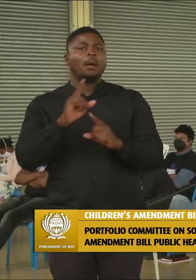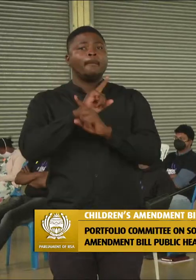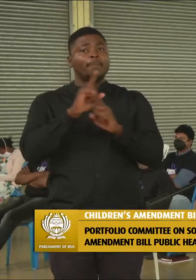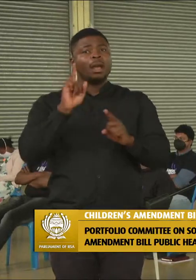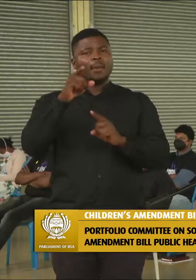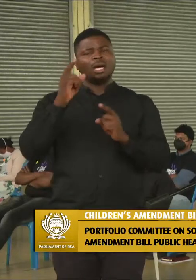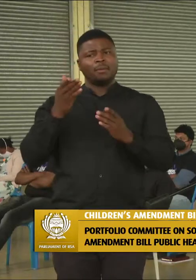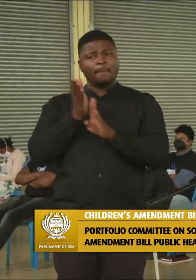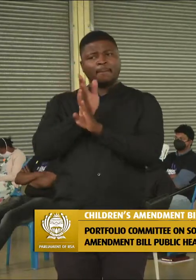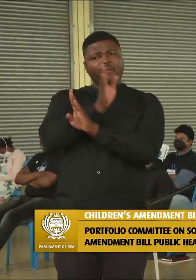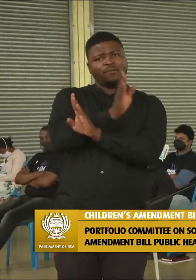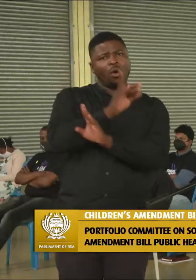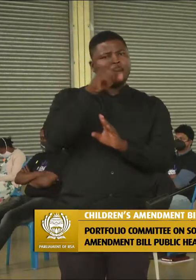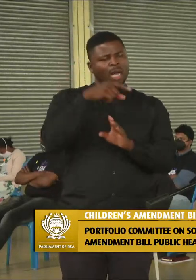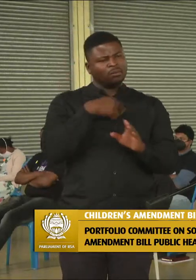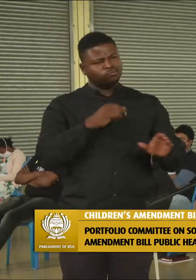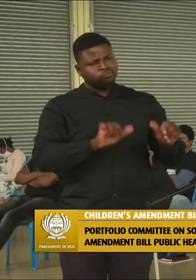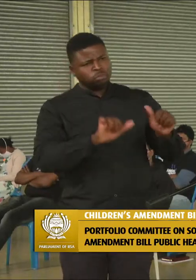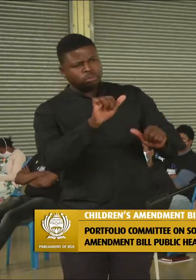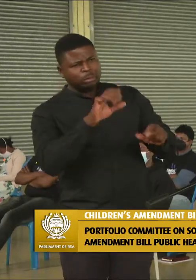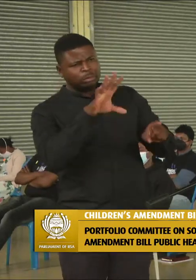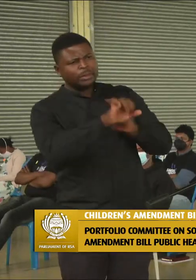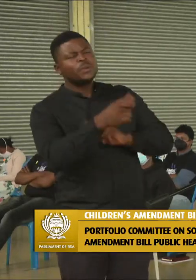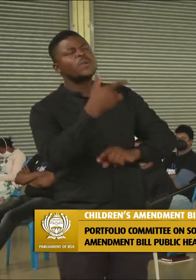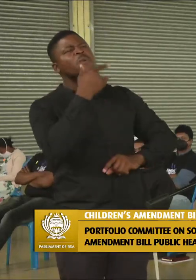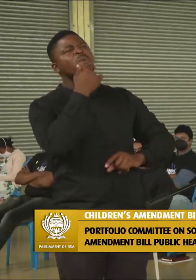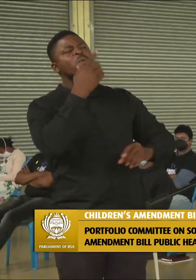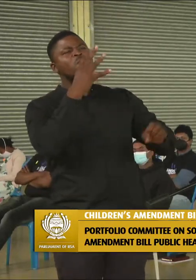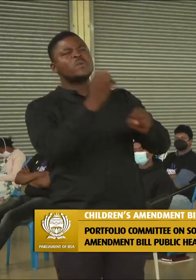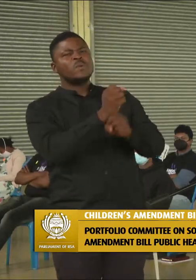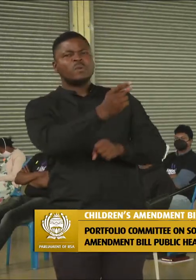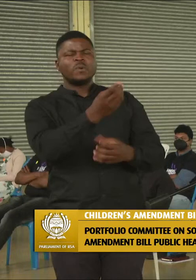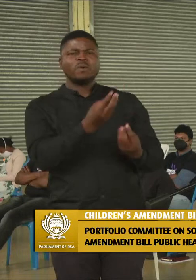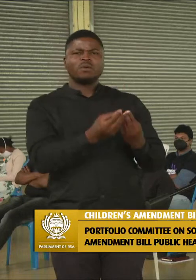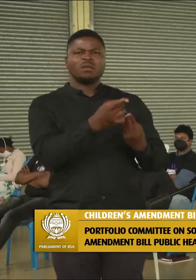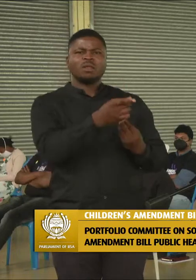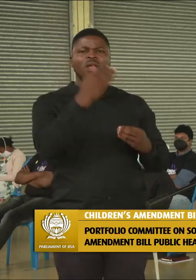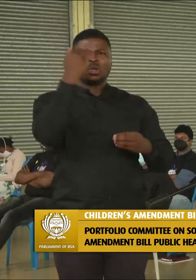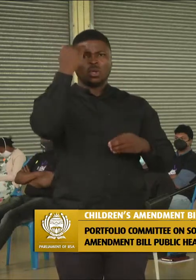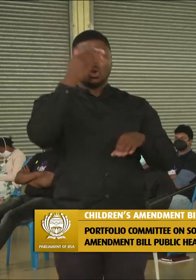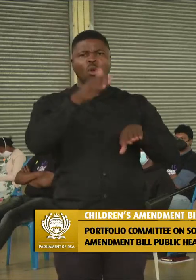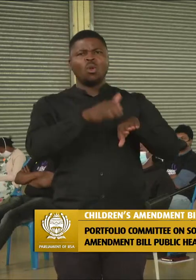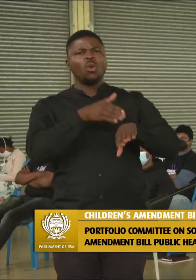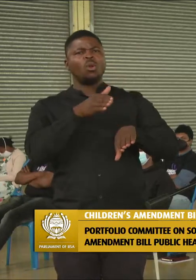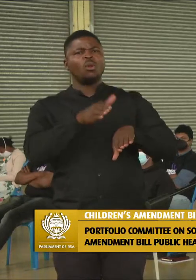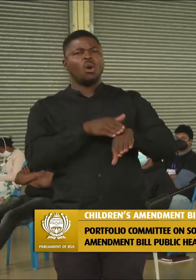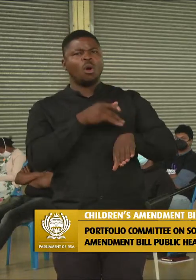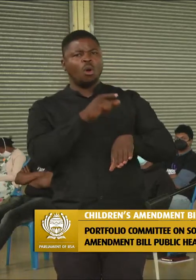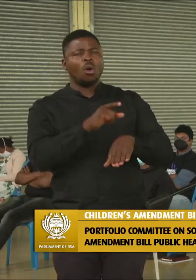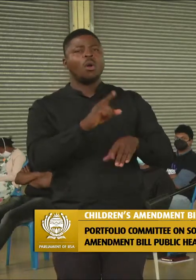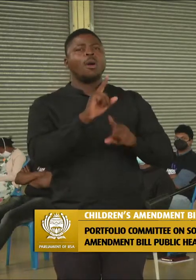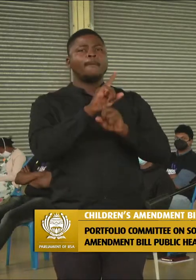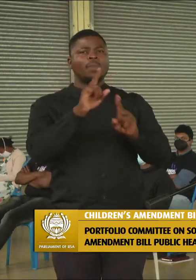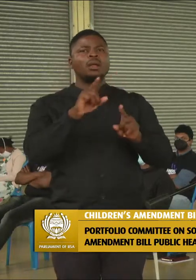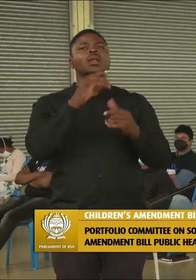le ine problem yokuba islow learner sekuyikhane ke kufanele irefer